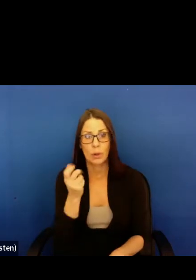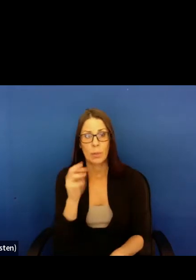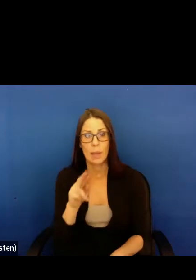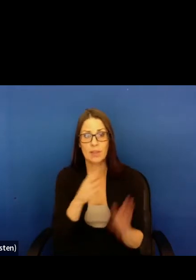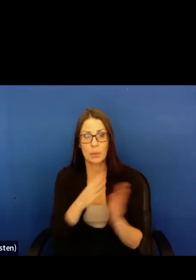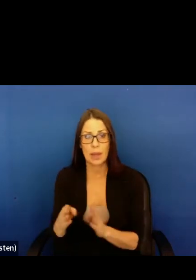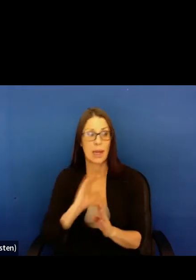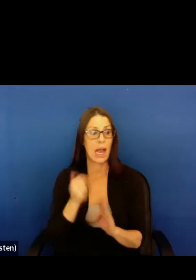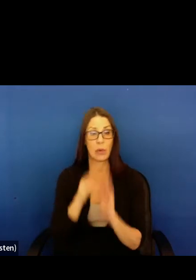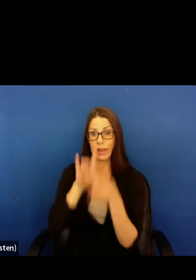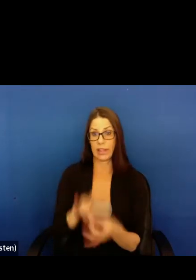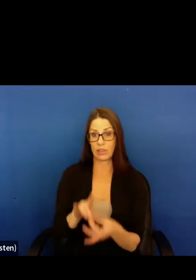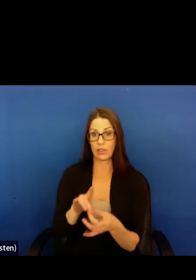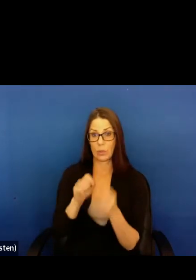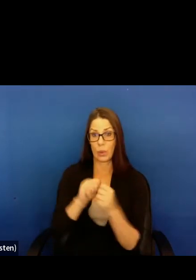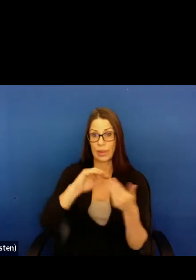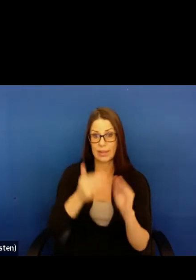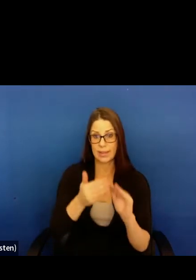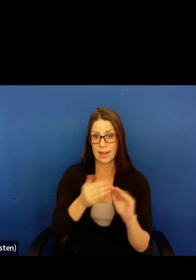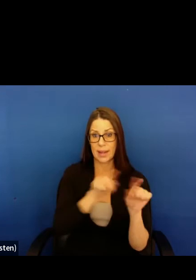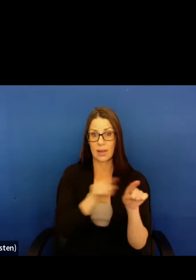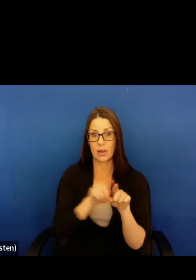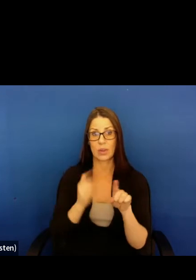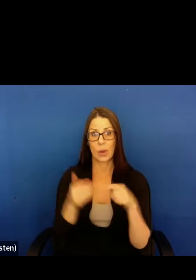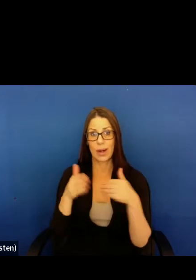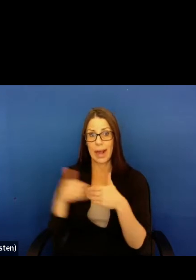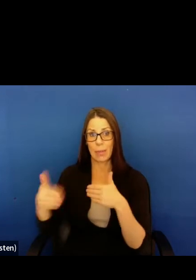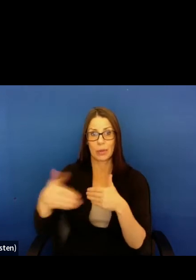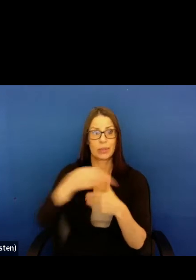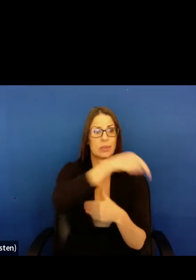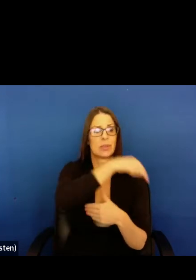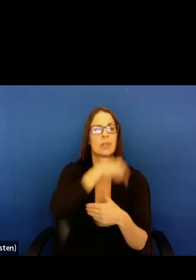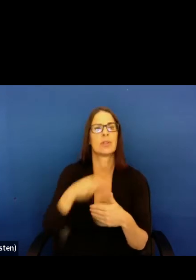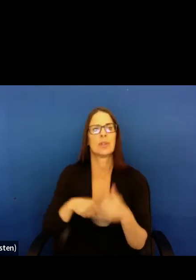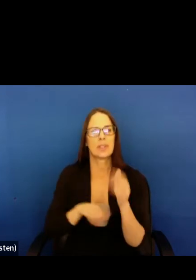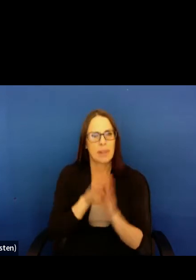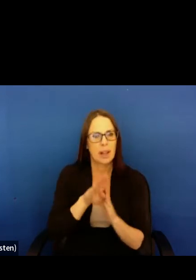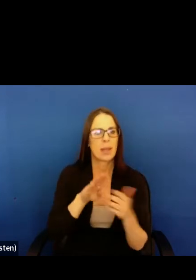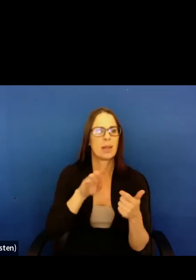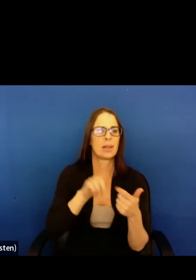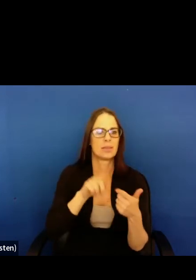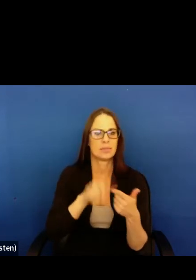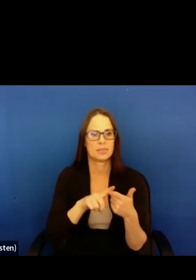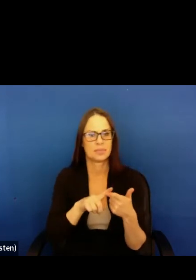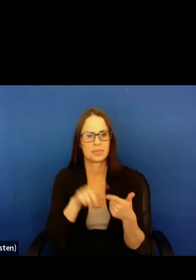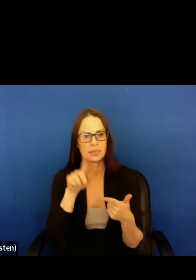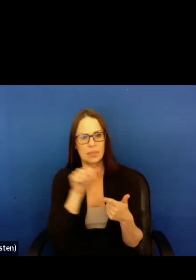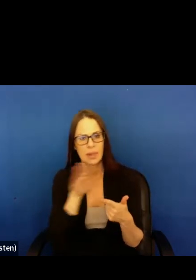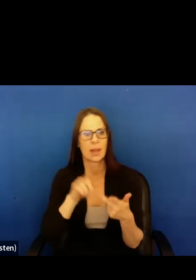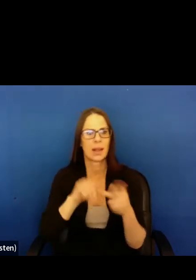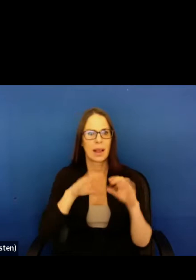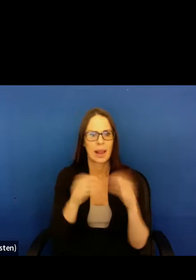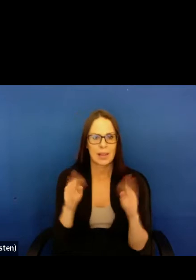and our neighbors, and development and oversight over lab, classroom, office construction. And that's